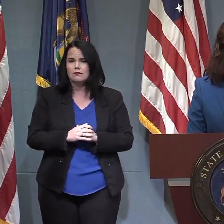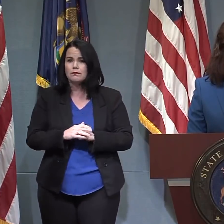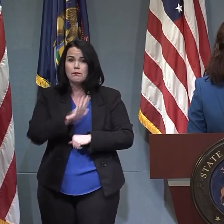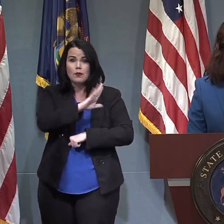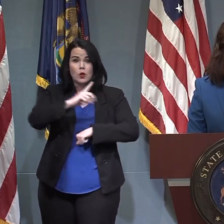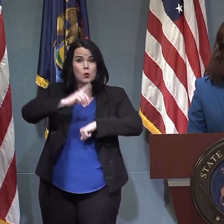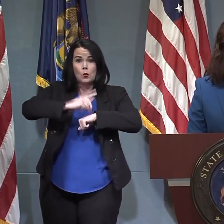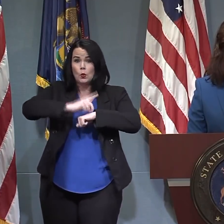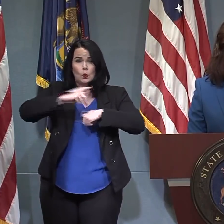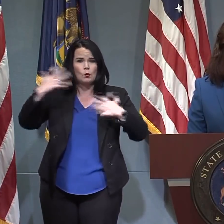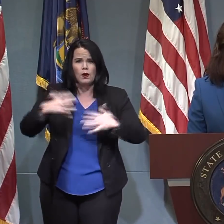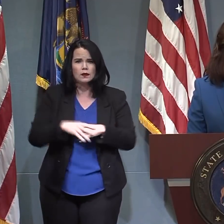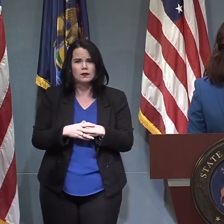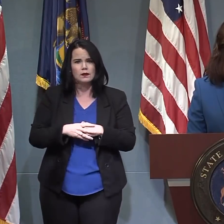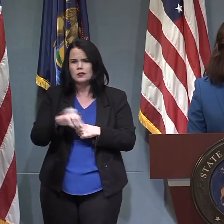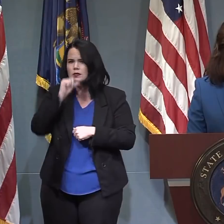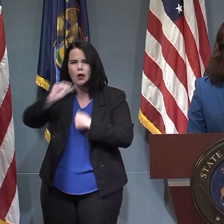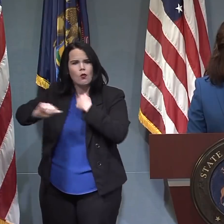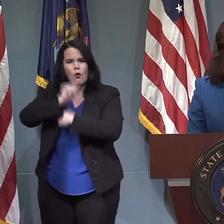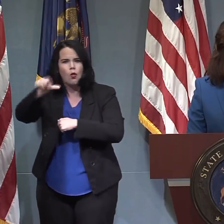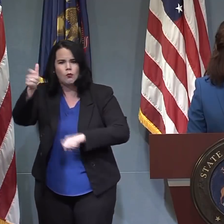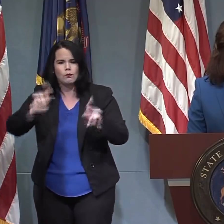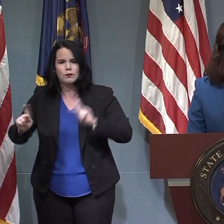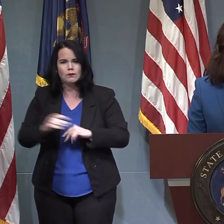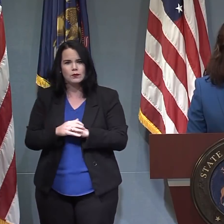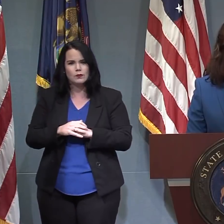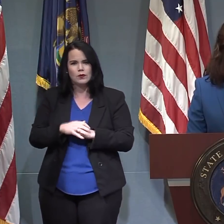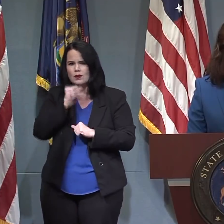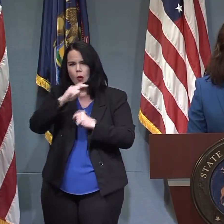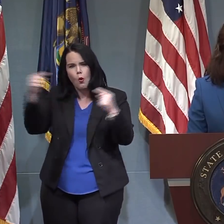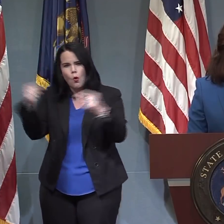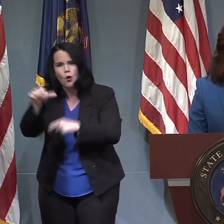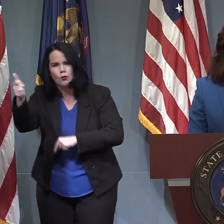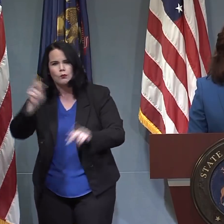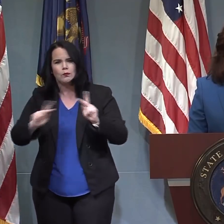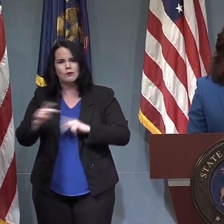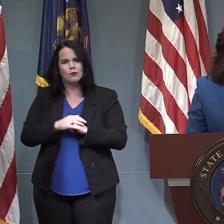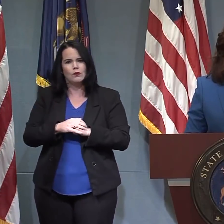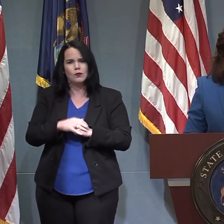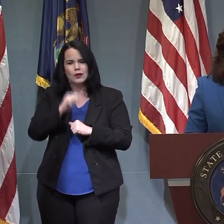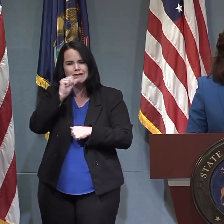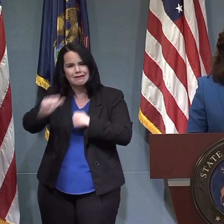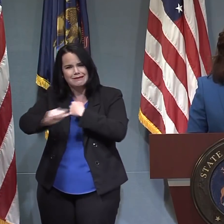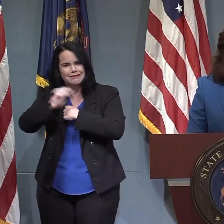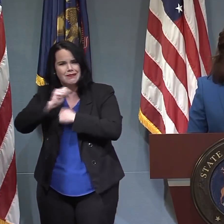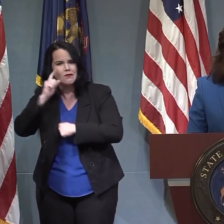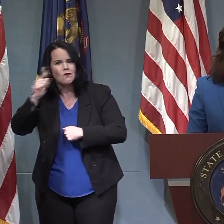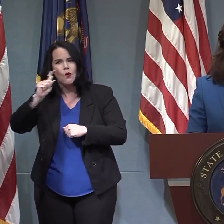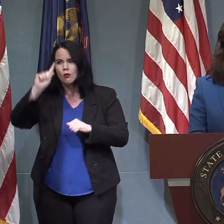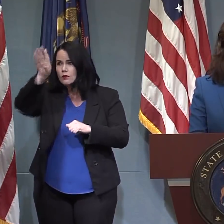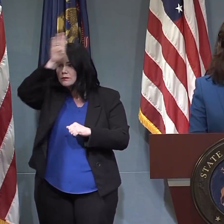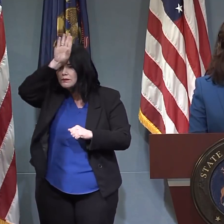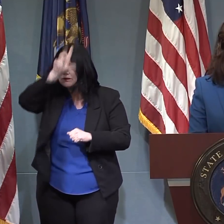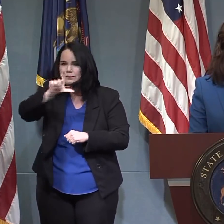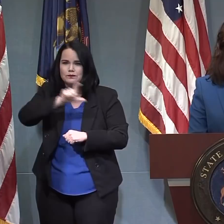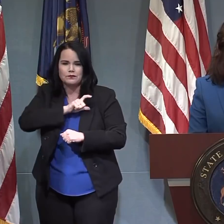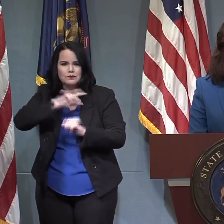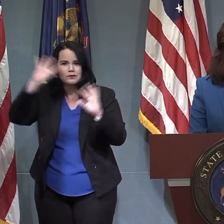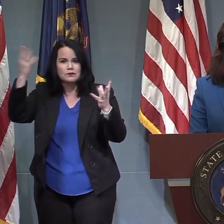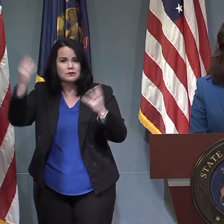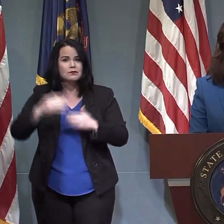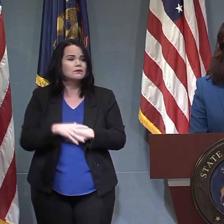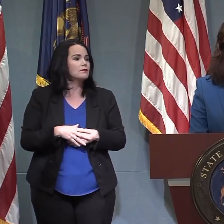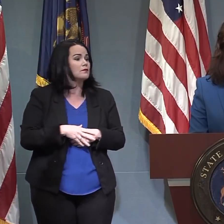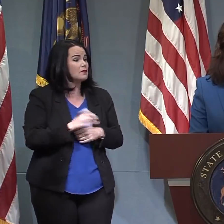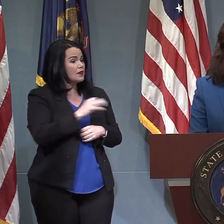compromise others or threaten others or compromise our first responders. And so if you choose to demonstrate, I